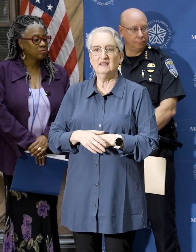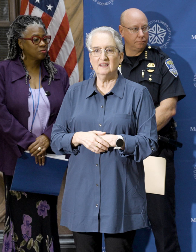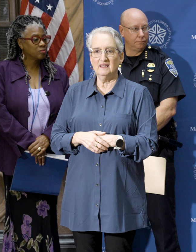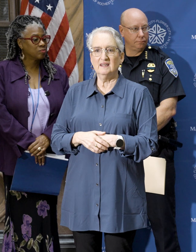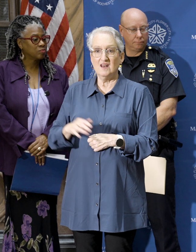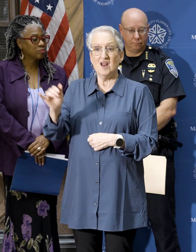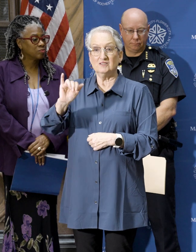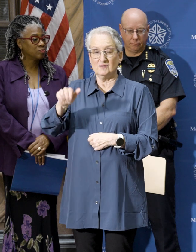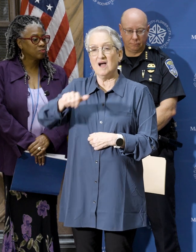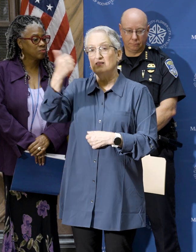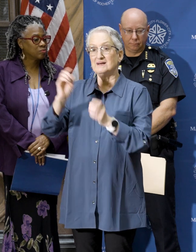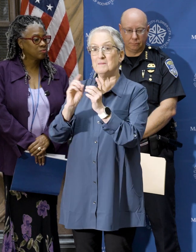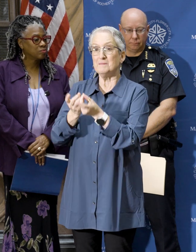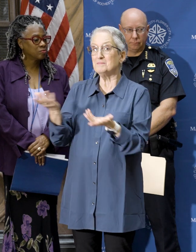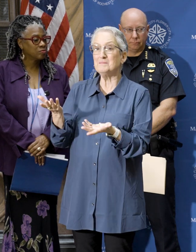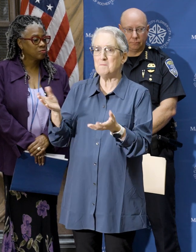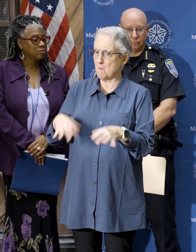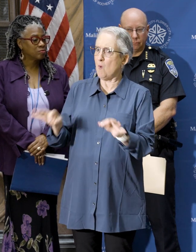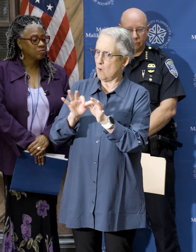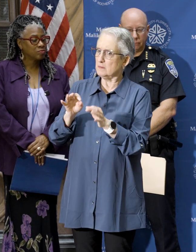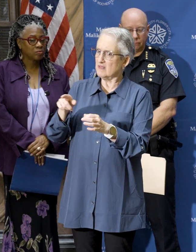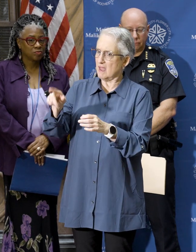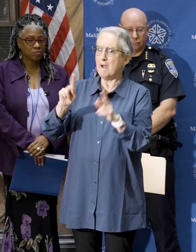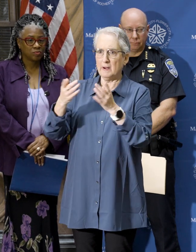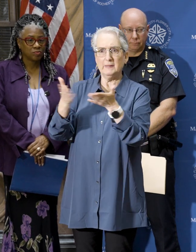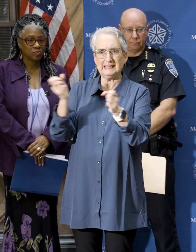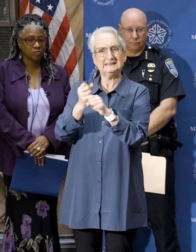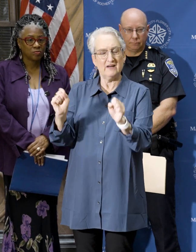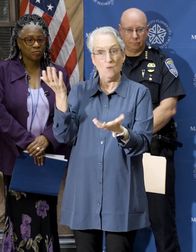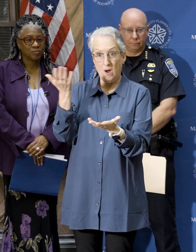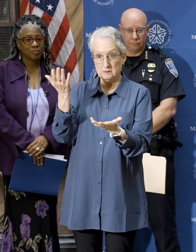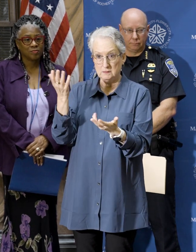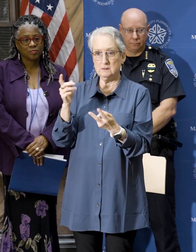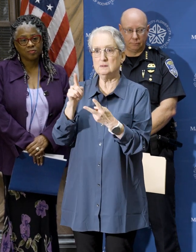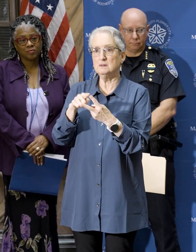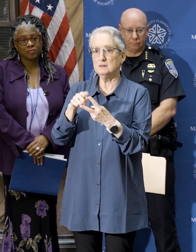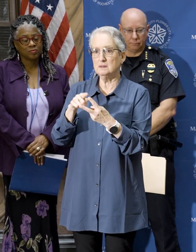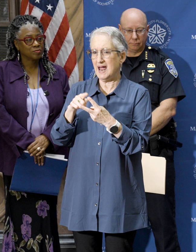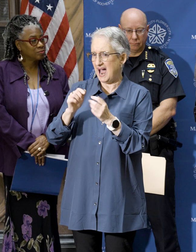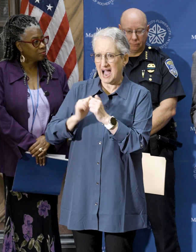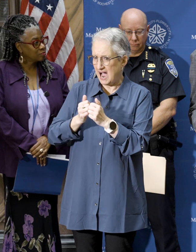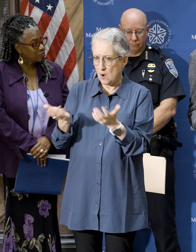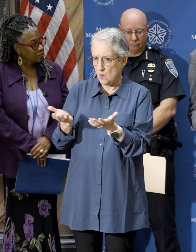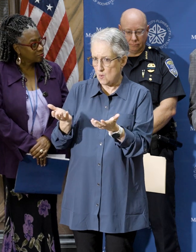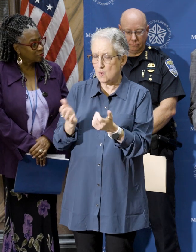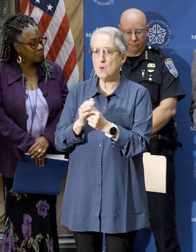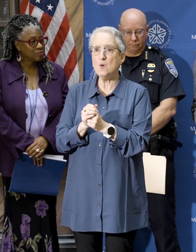part of public safety through violence prevention and intervention by delivering equity and prosperity to our residents. Commissioner Dana Miller,